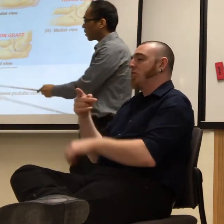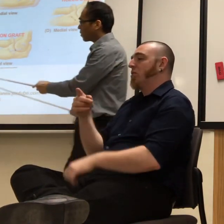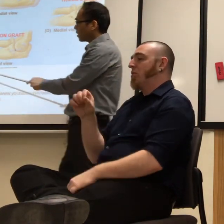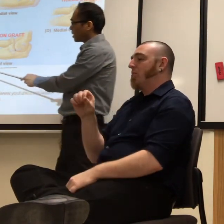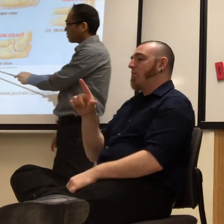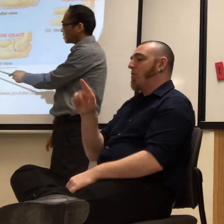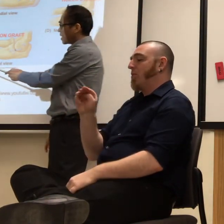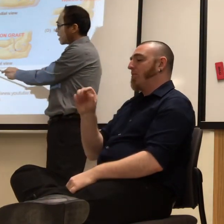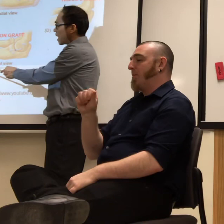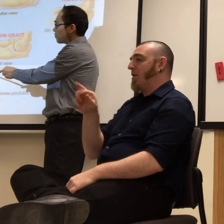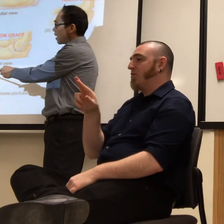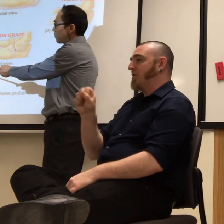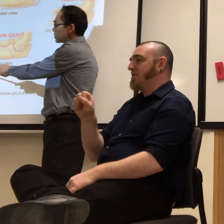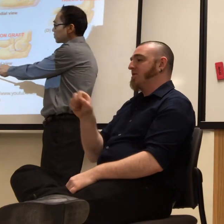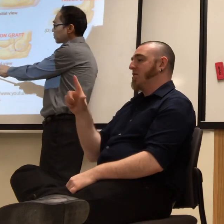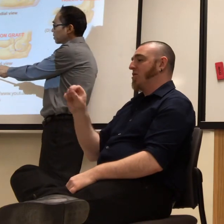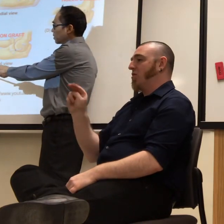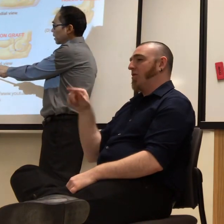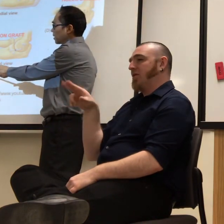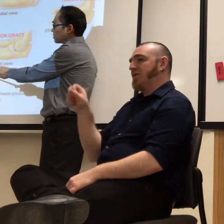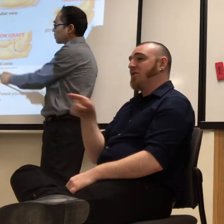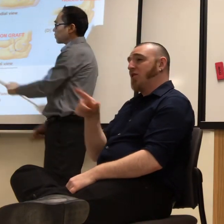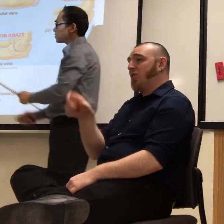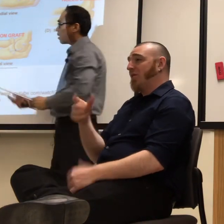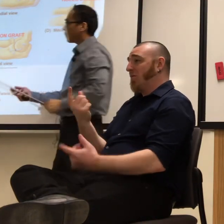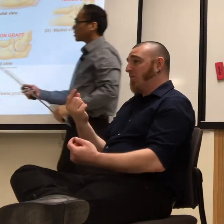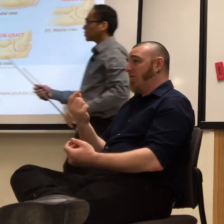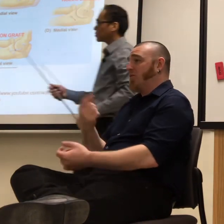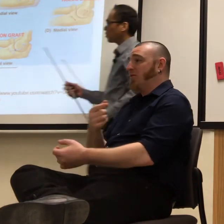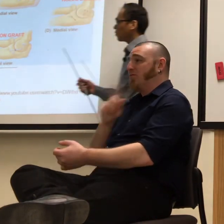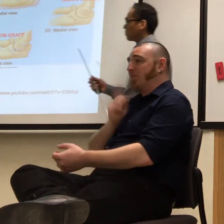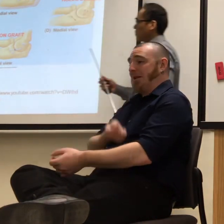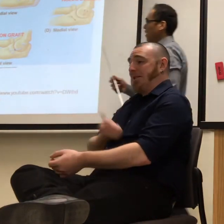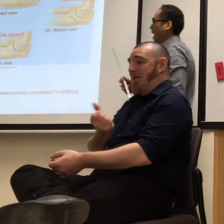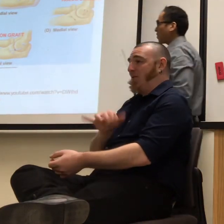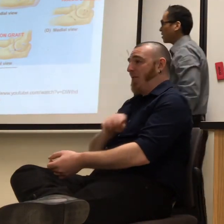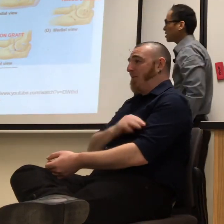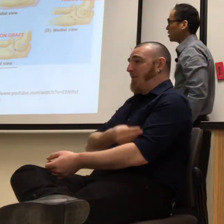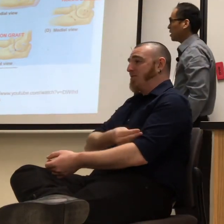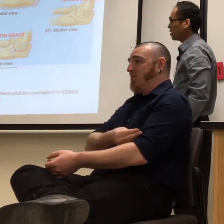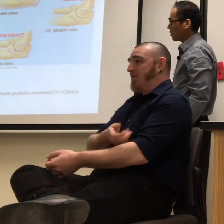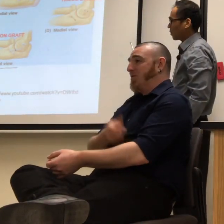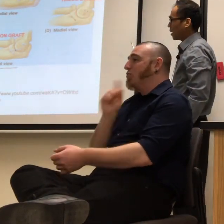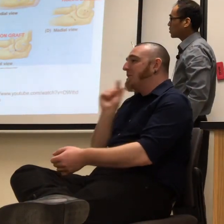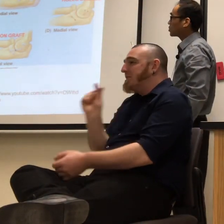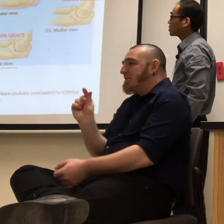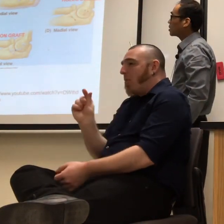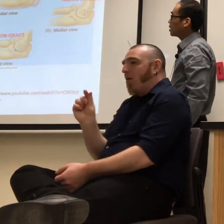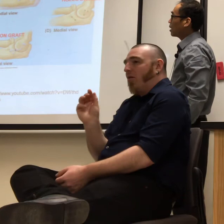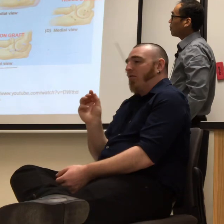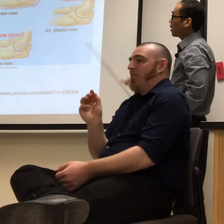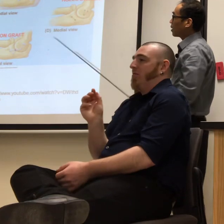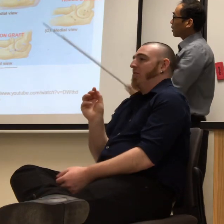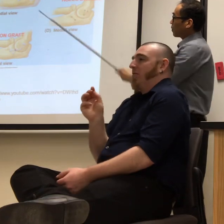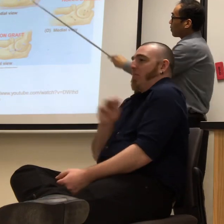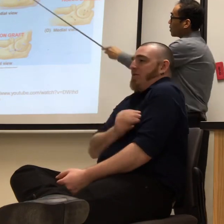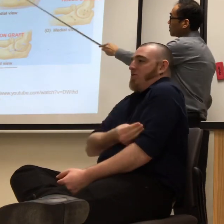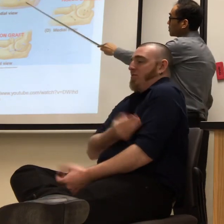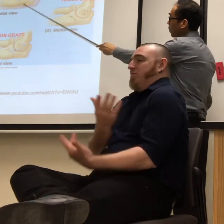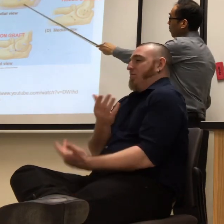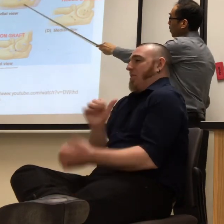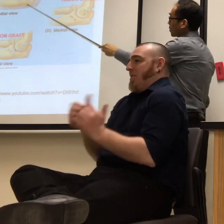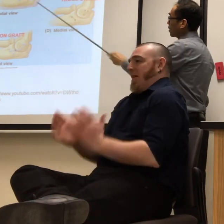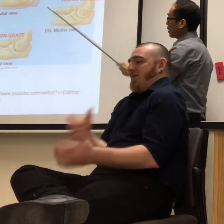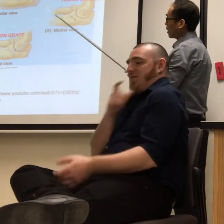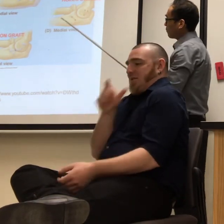in there, you have to take out that muscle. And it's a very small muscle, so maybe the athlete doesn't need it very much. But there it